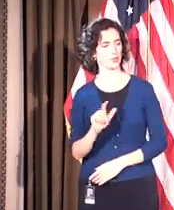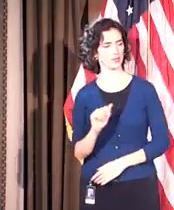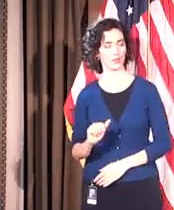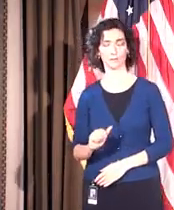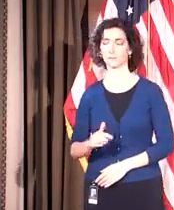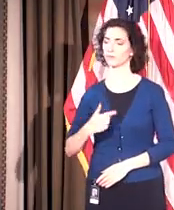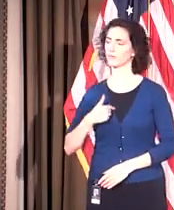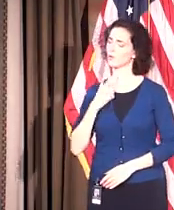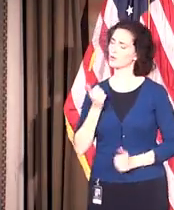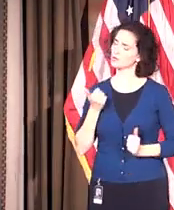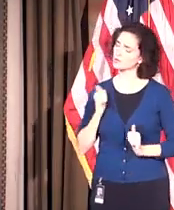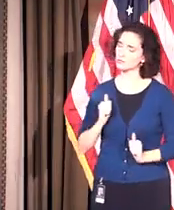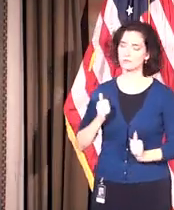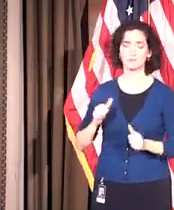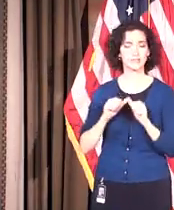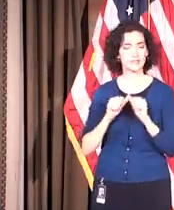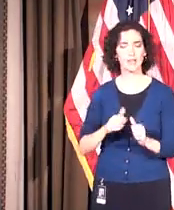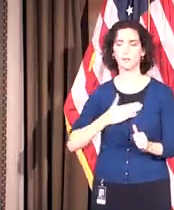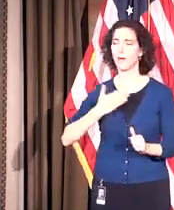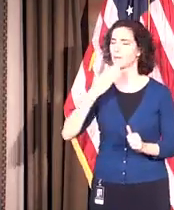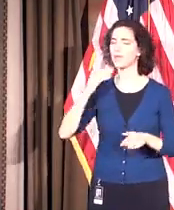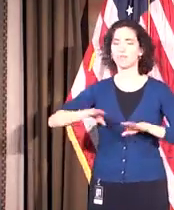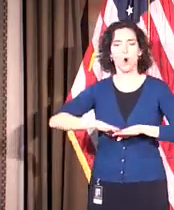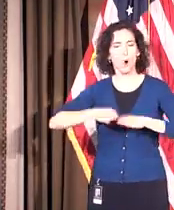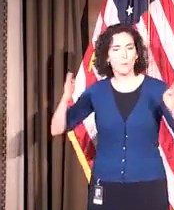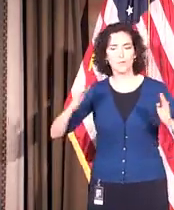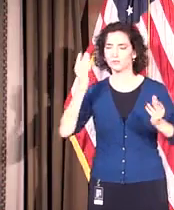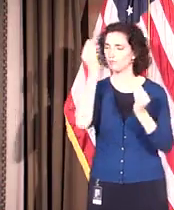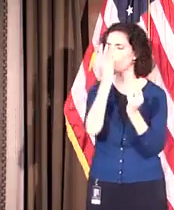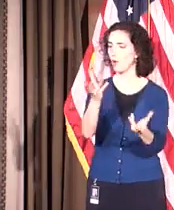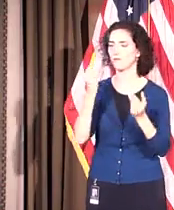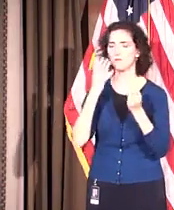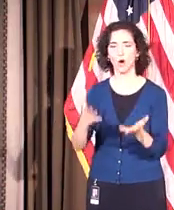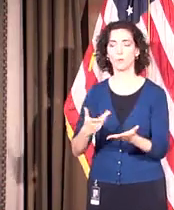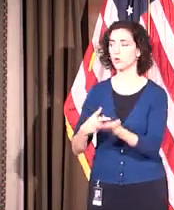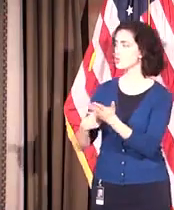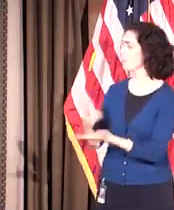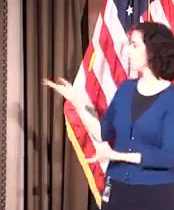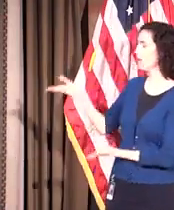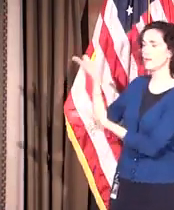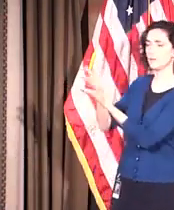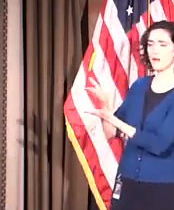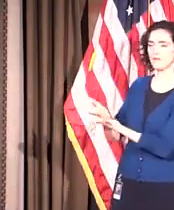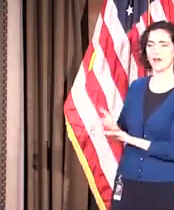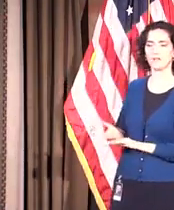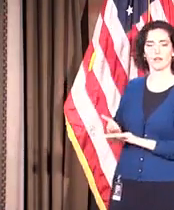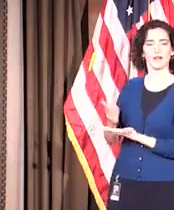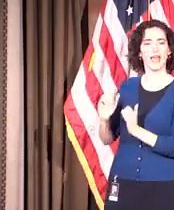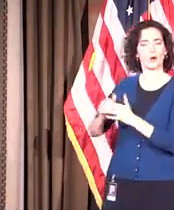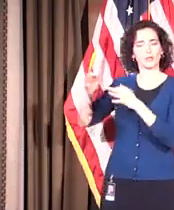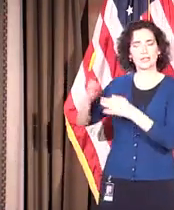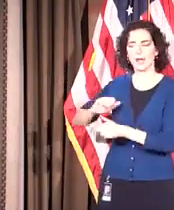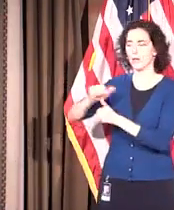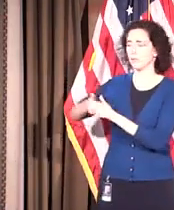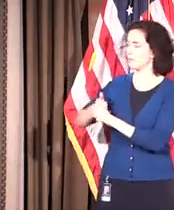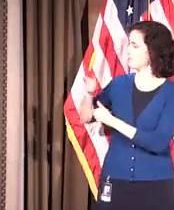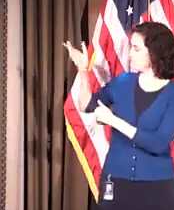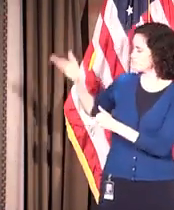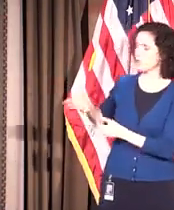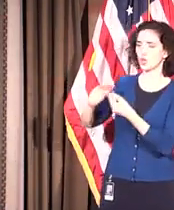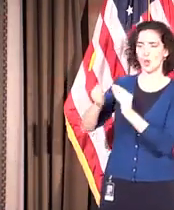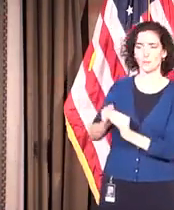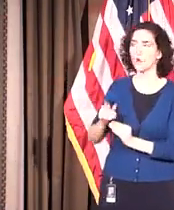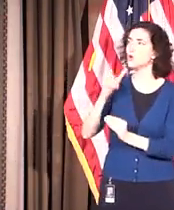do my dead level best to be as transparent as possible, show you the data that we're making our decisions on, show you where the recommendations are coming